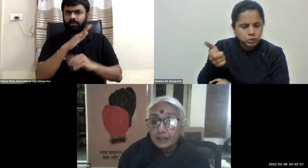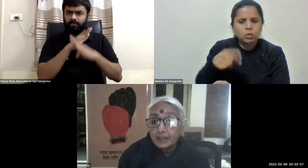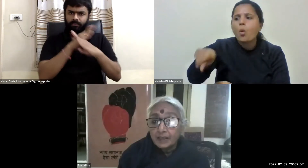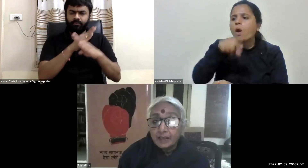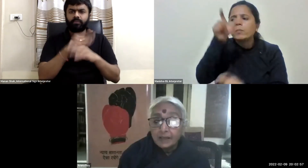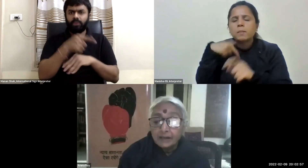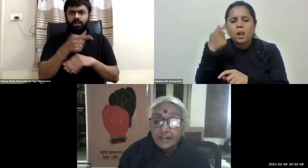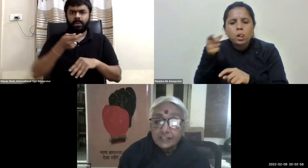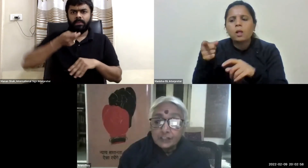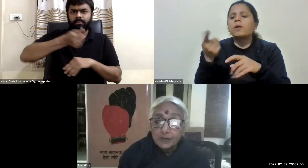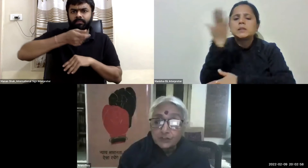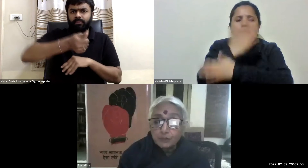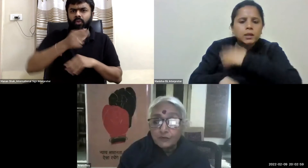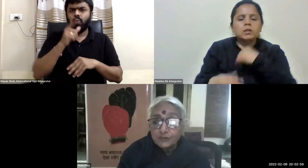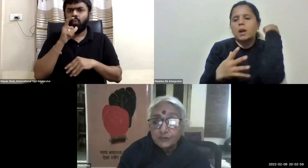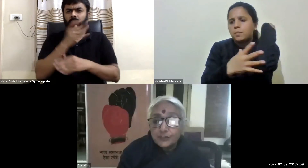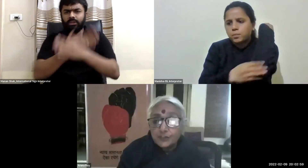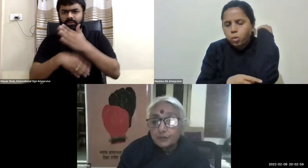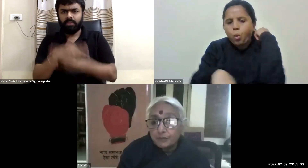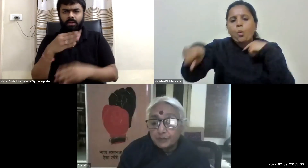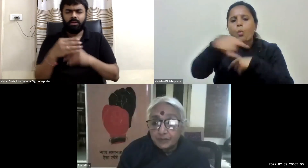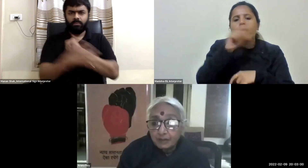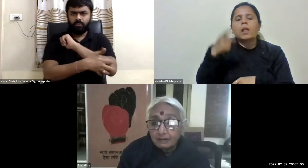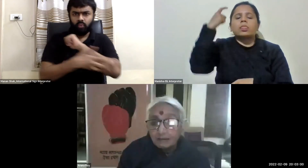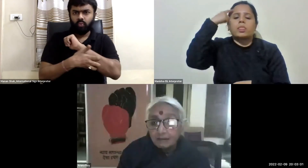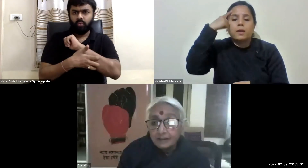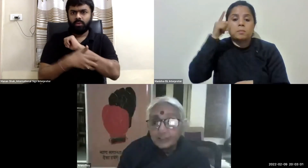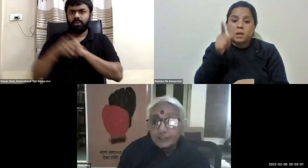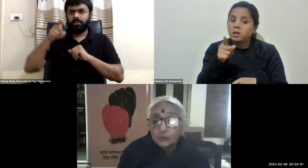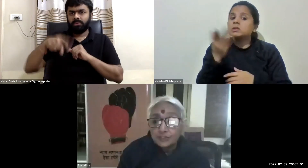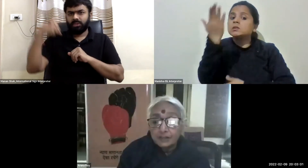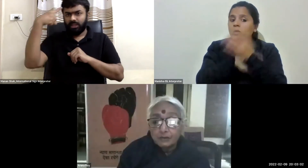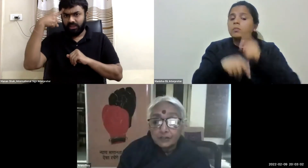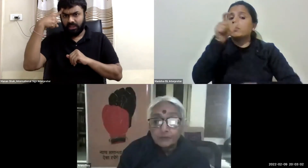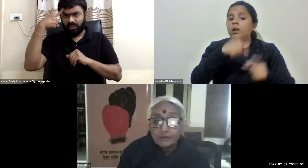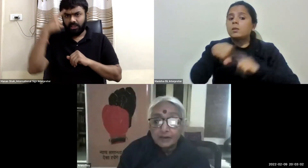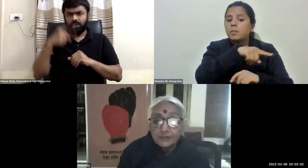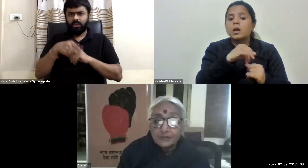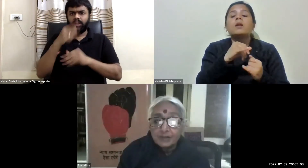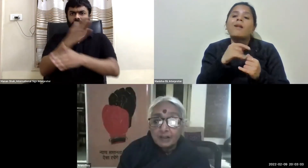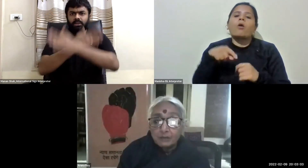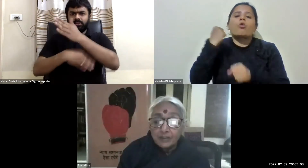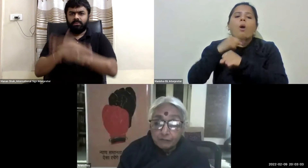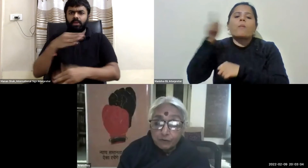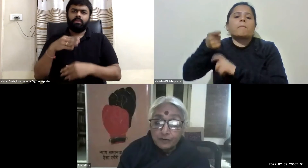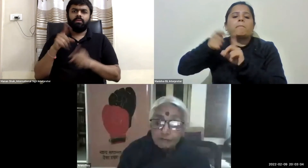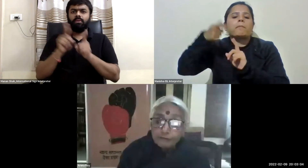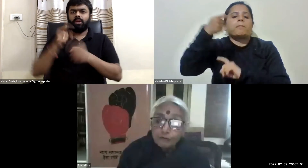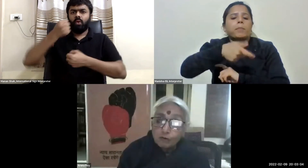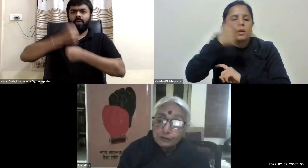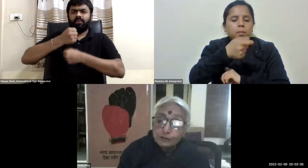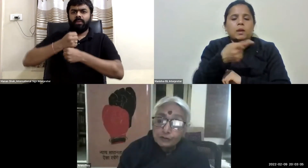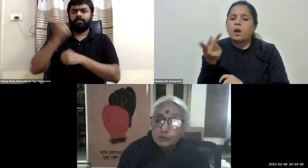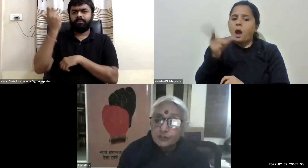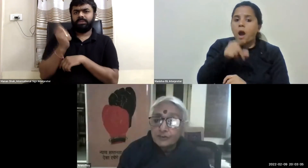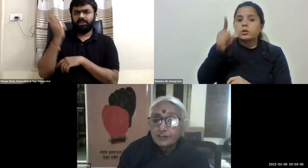groups. Creating special provisions for the disabled people in these social security programs will therefore